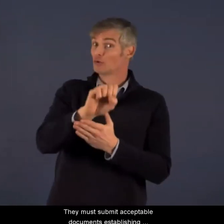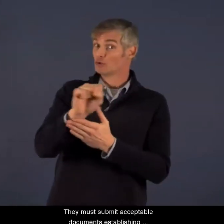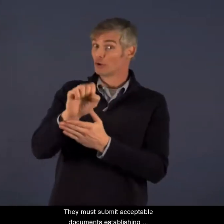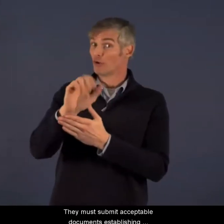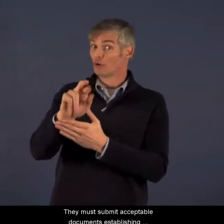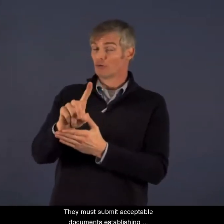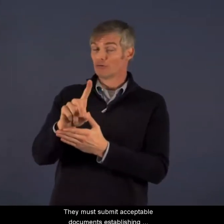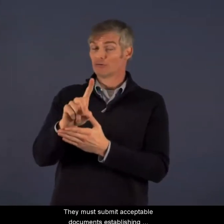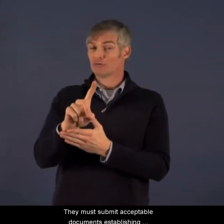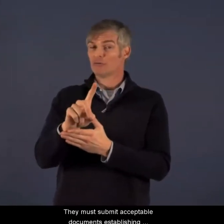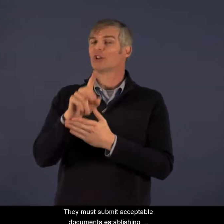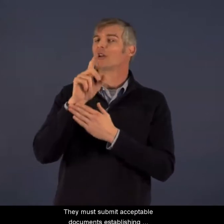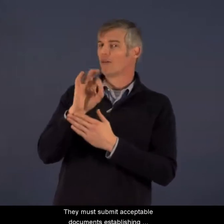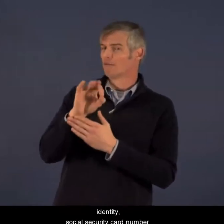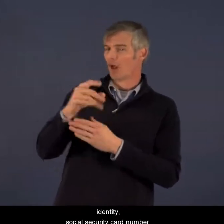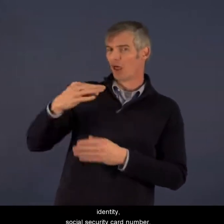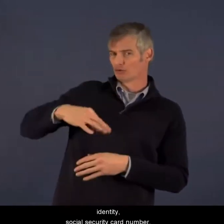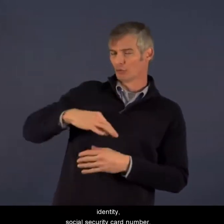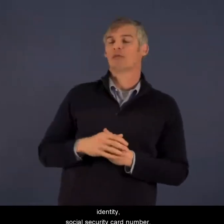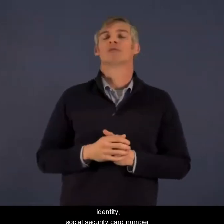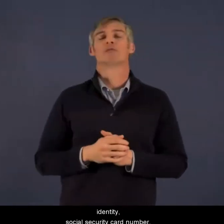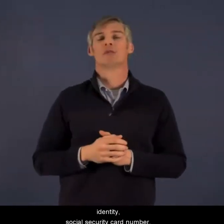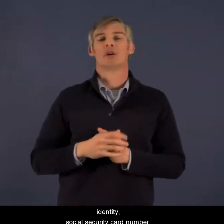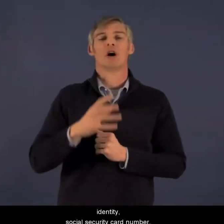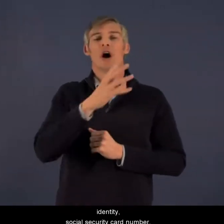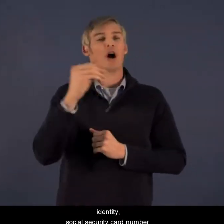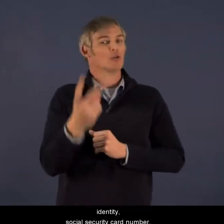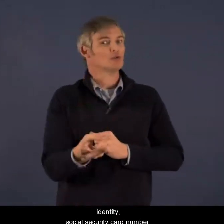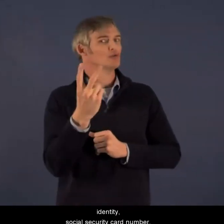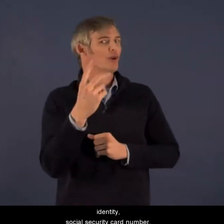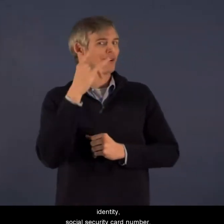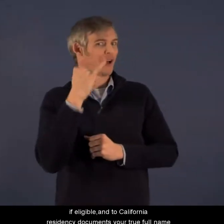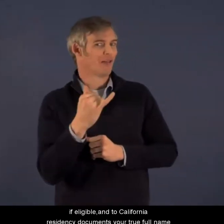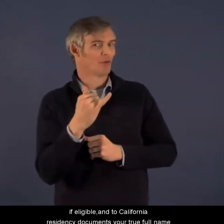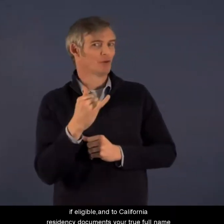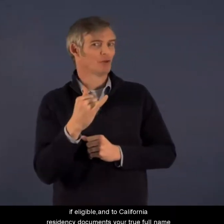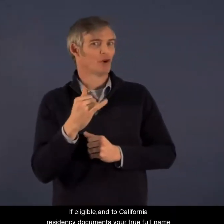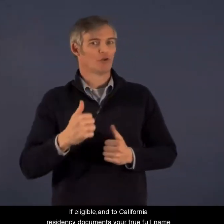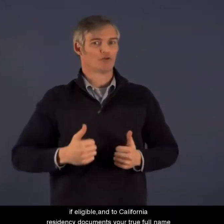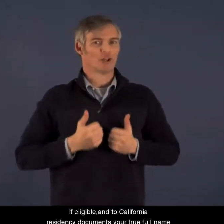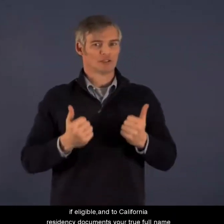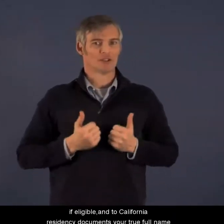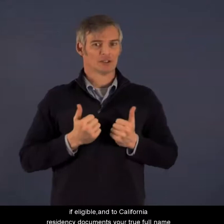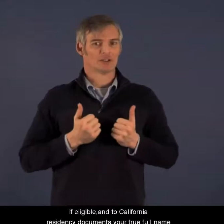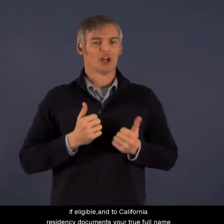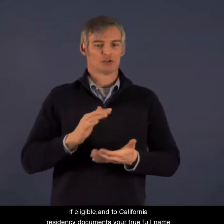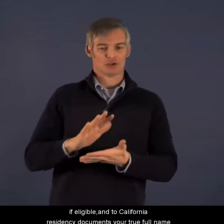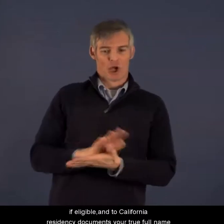documents establishing their identity, Social Security card number, if eligible, and 2 California residency